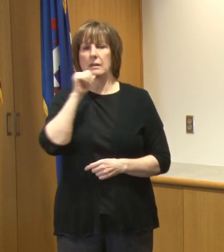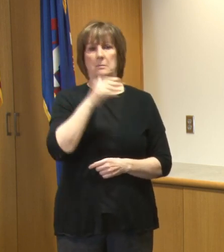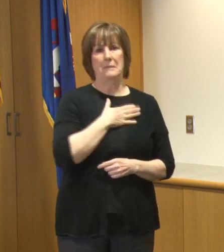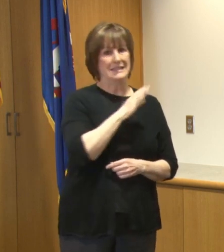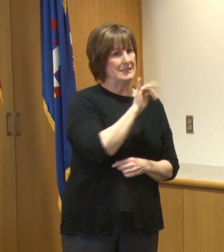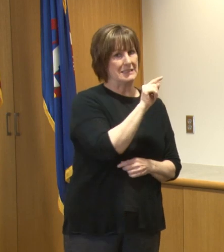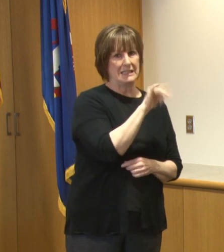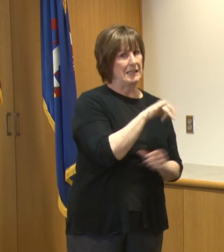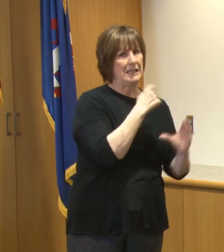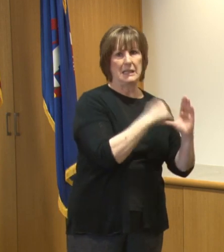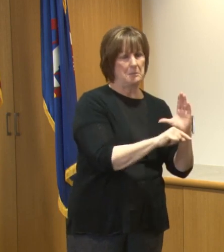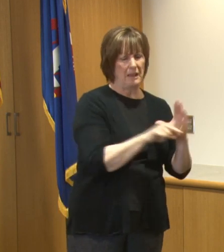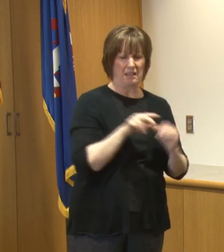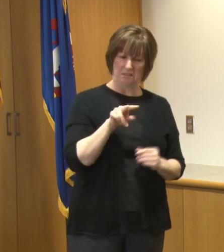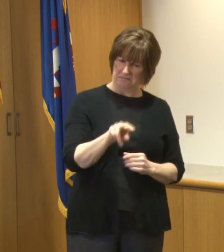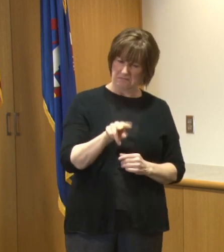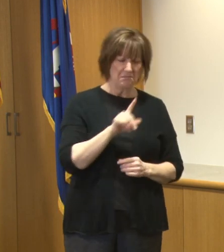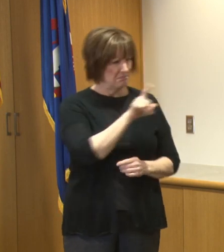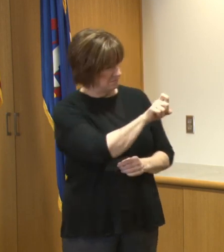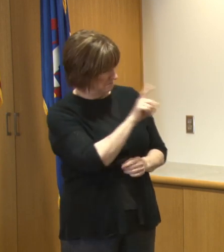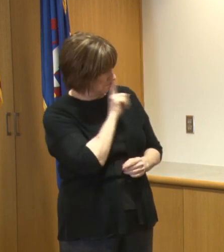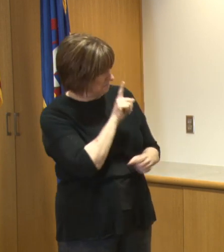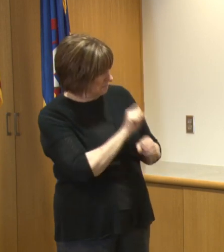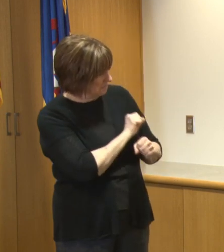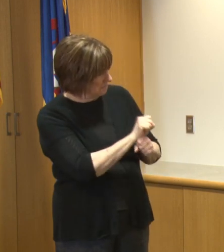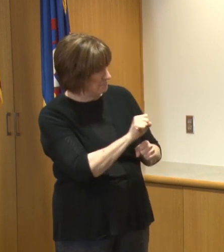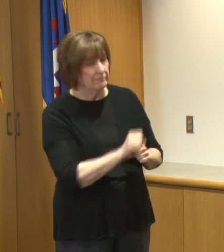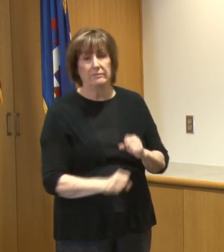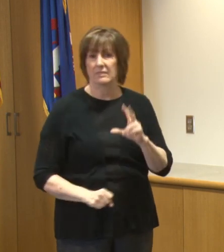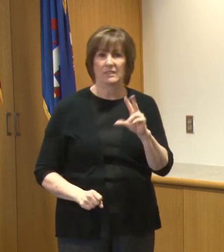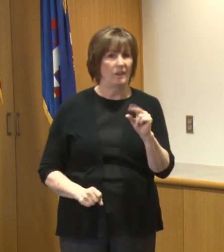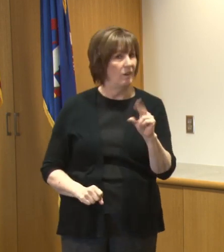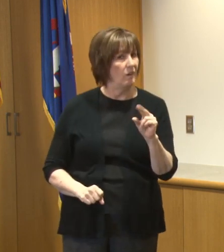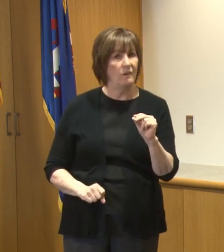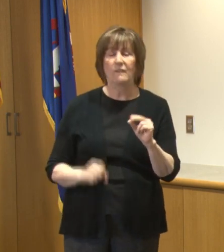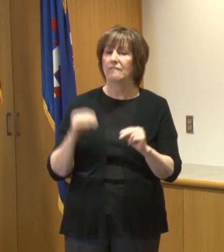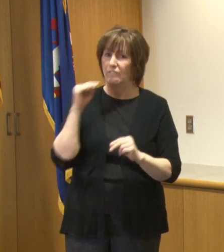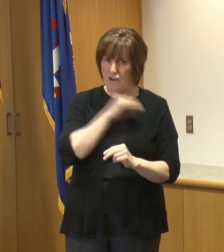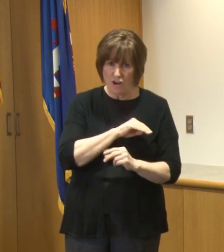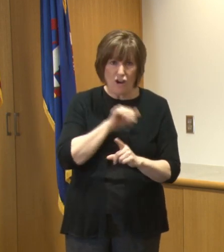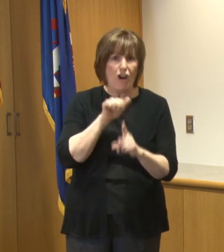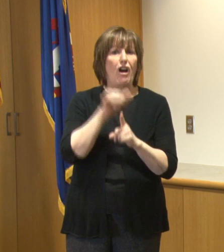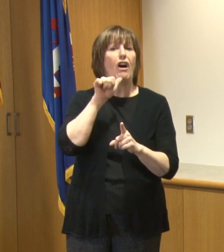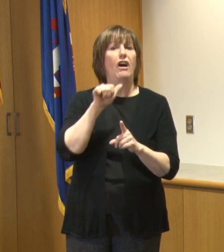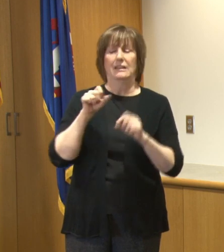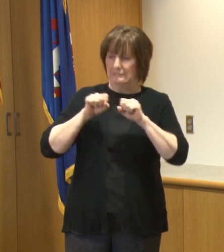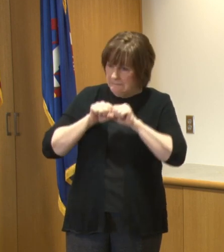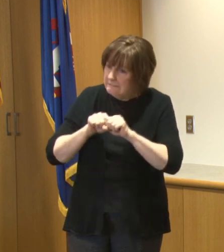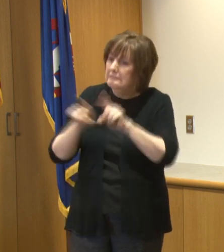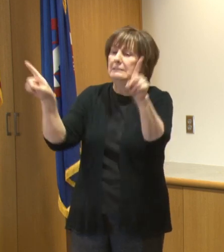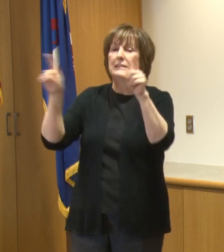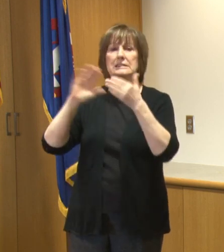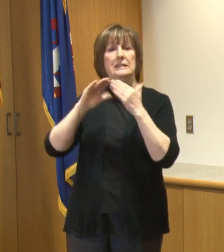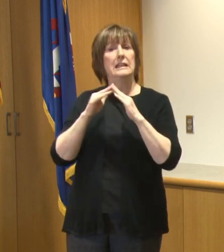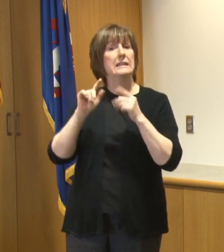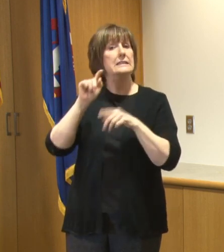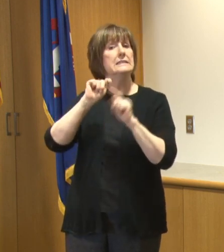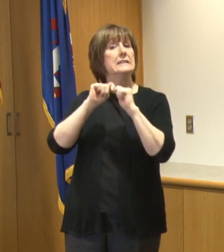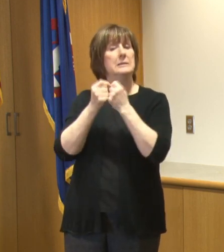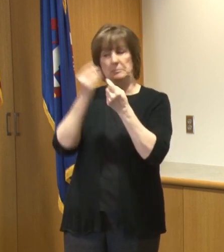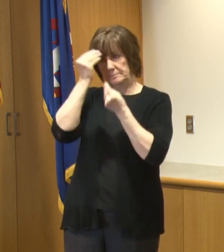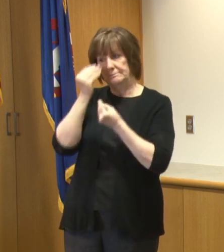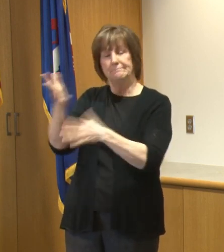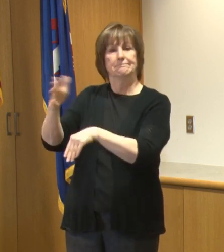account, and he wanted to know if it was legitimate. It was not. Within hours, we sent out a message to our city team to alert them to